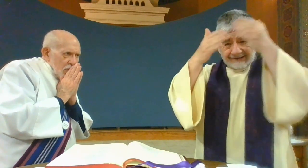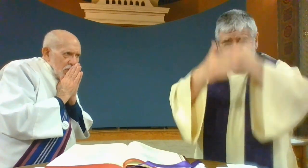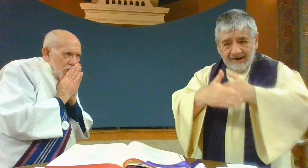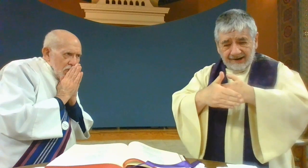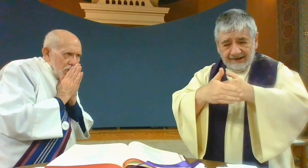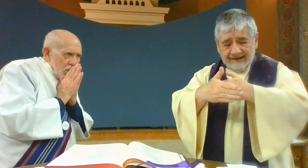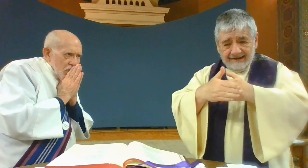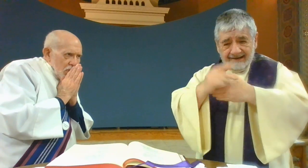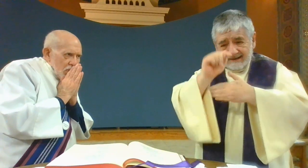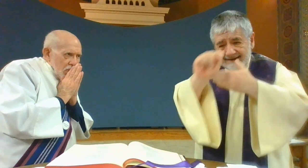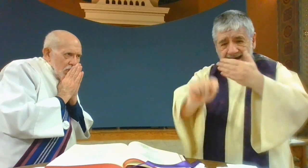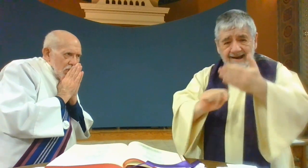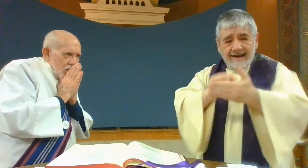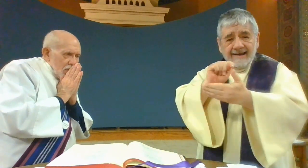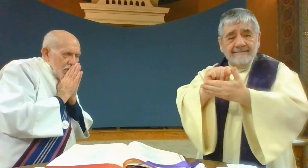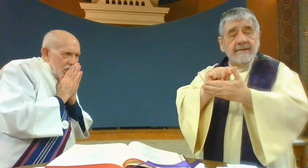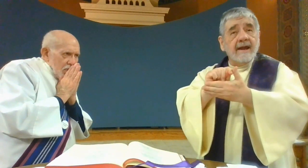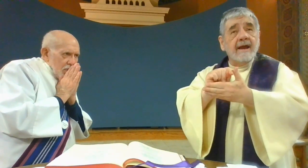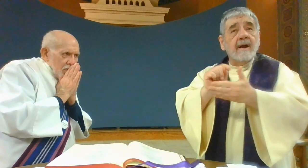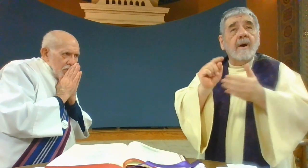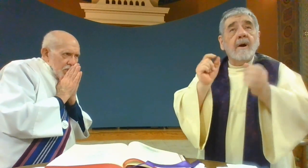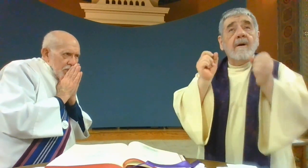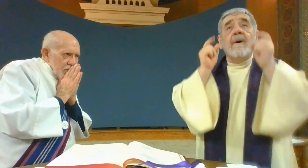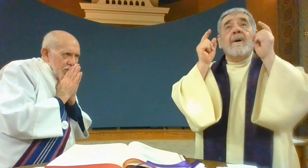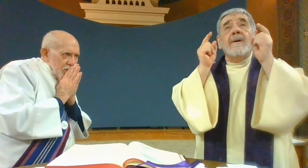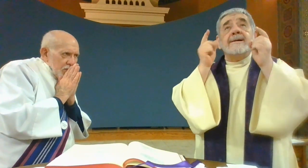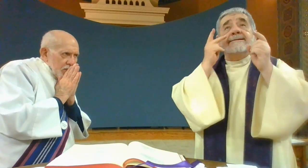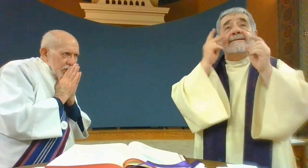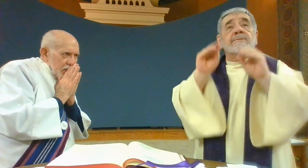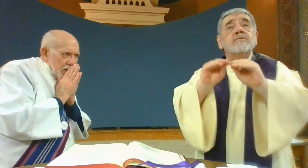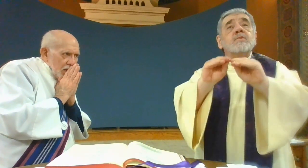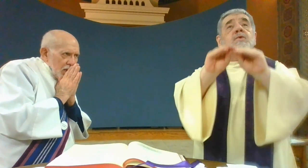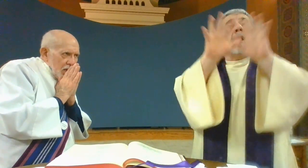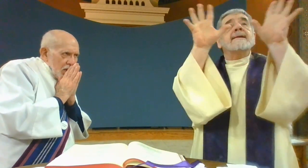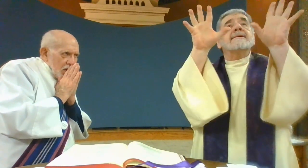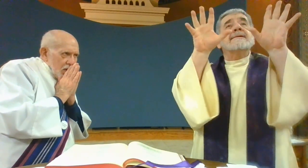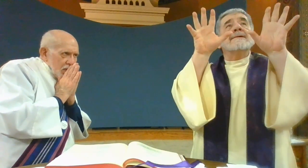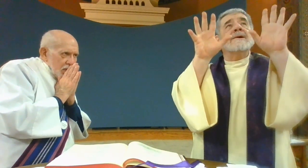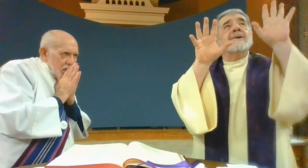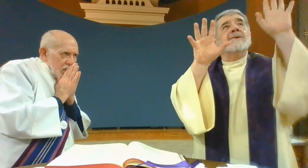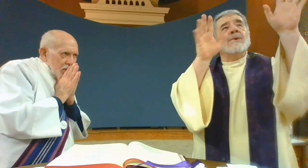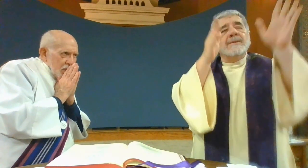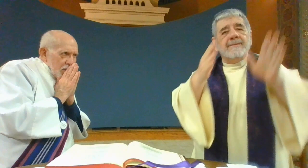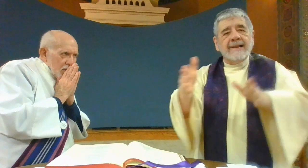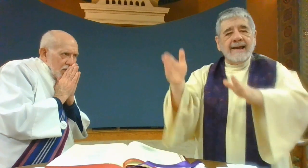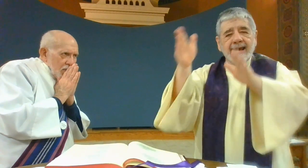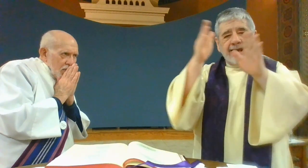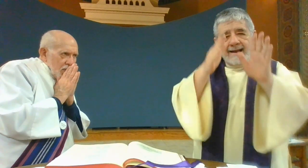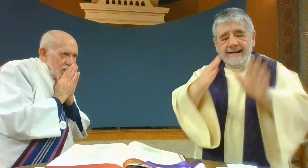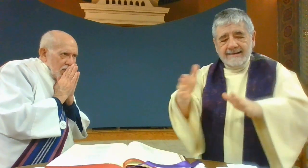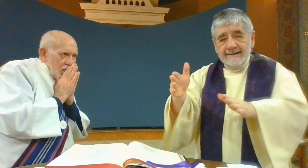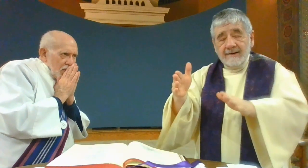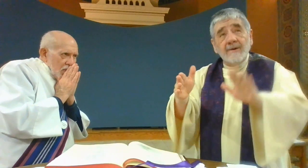throughout the darkness in the world today. and wake us to your light